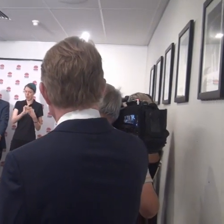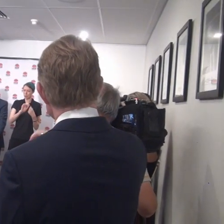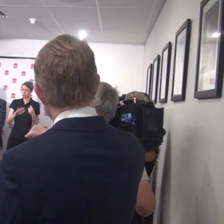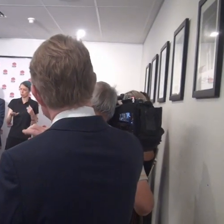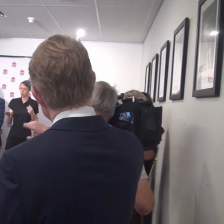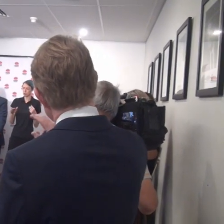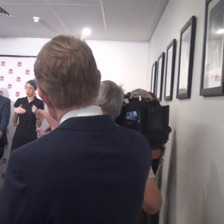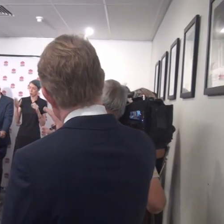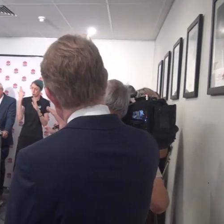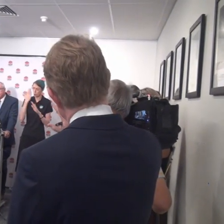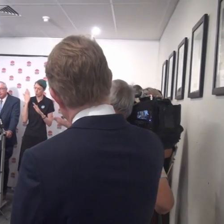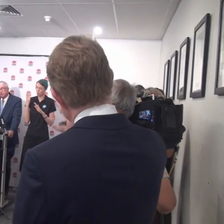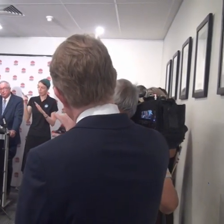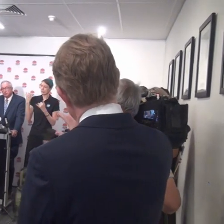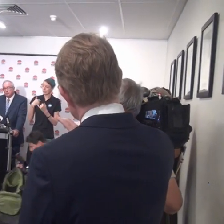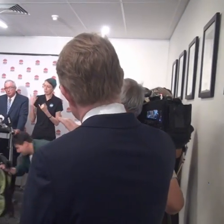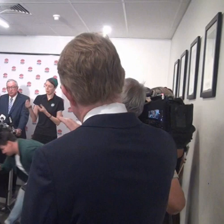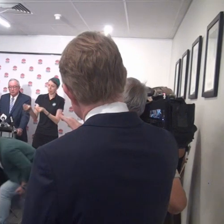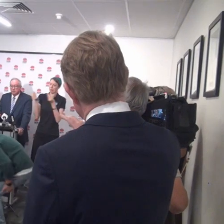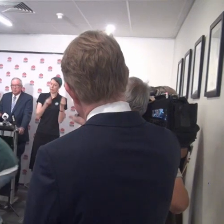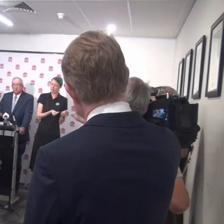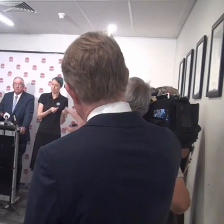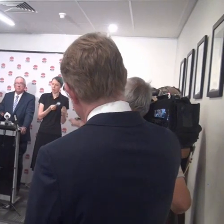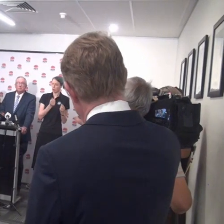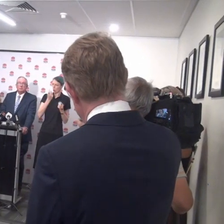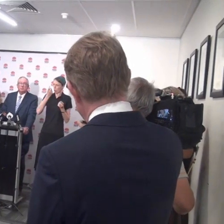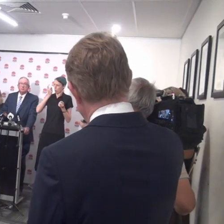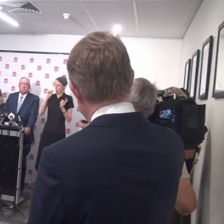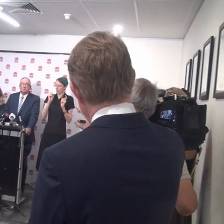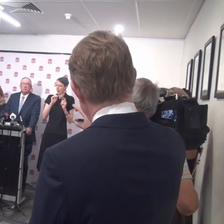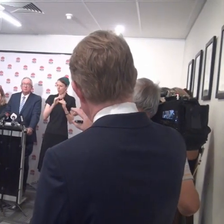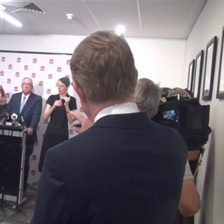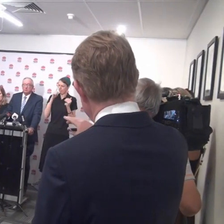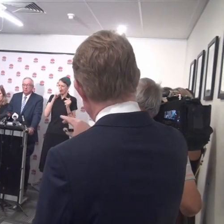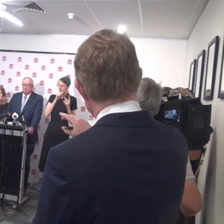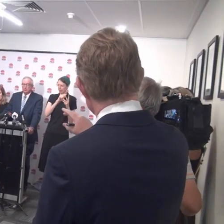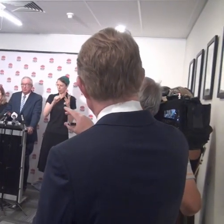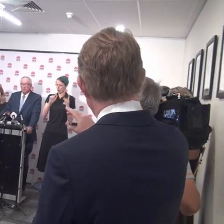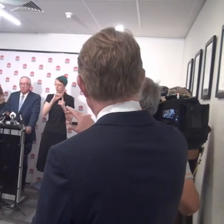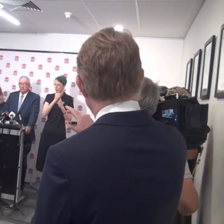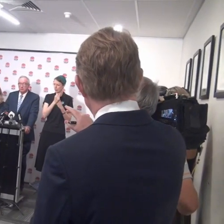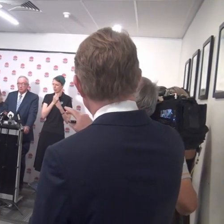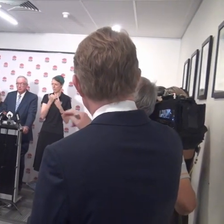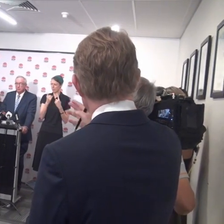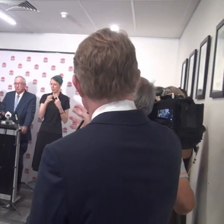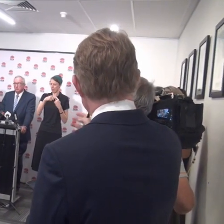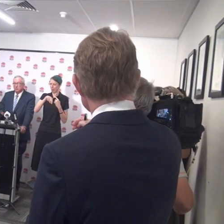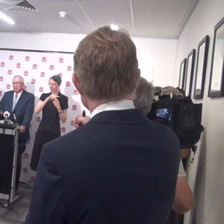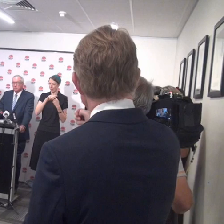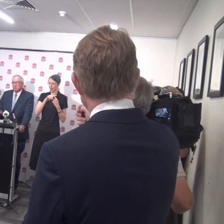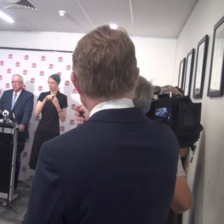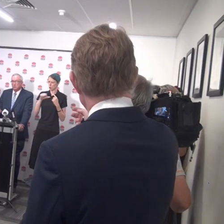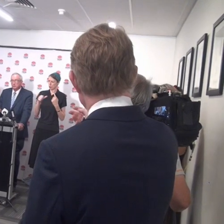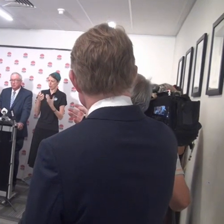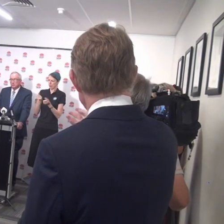in. Is there any suggestion that for people in those situations, to keep them safe in home, that there may be a supply of